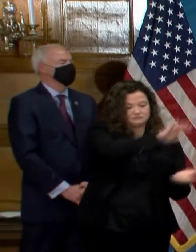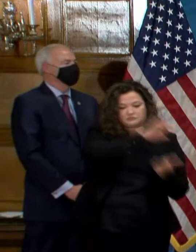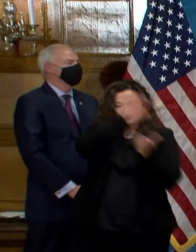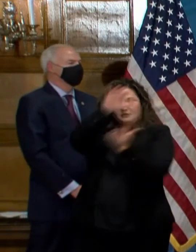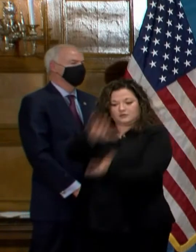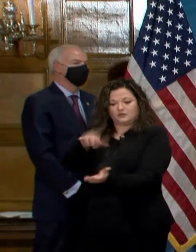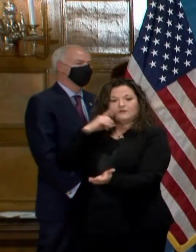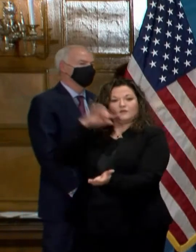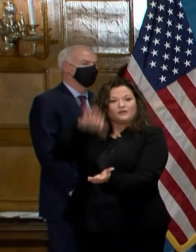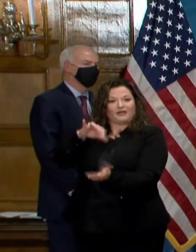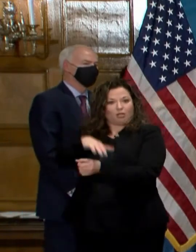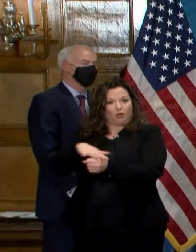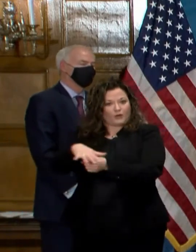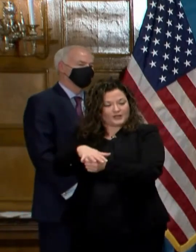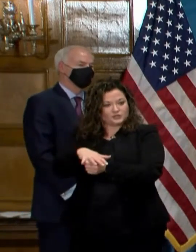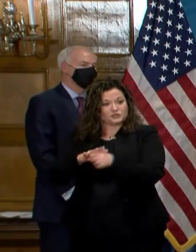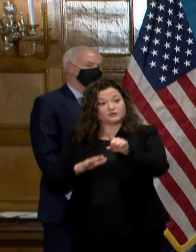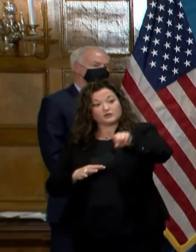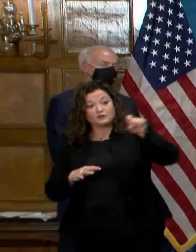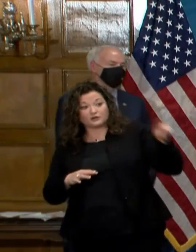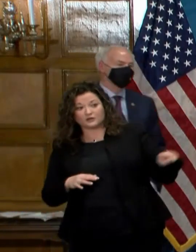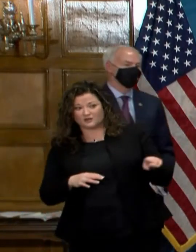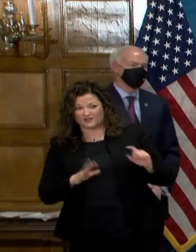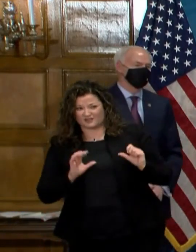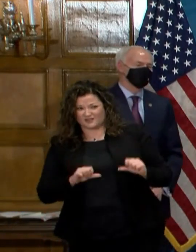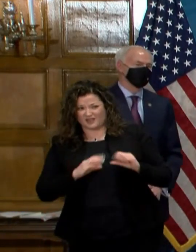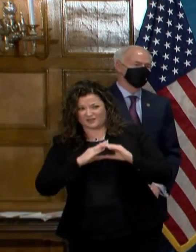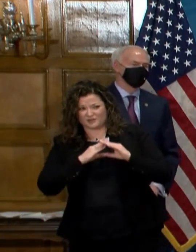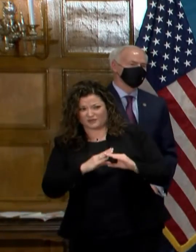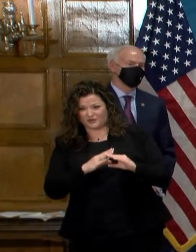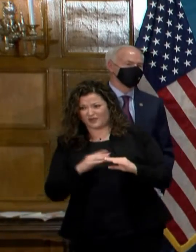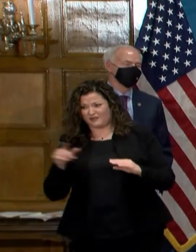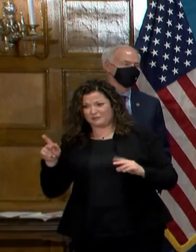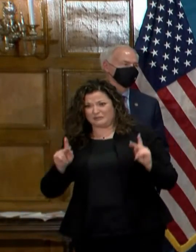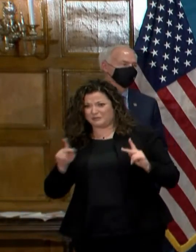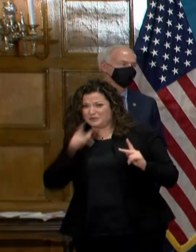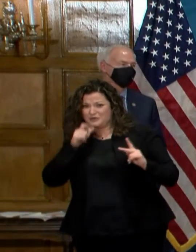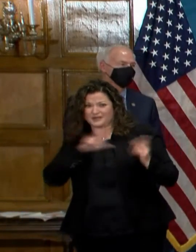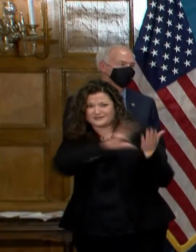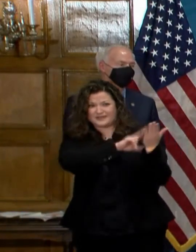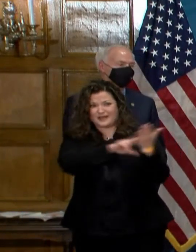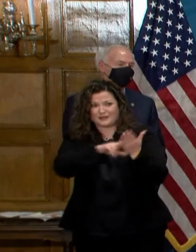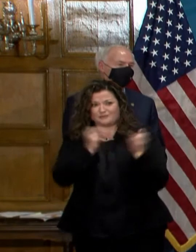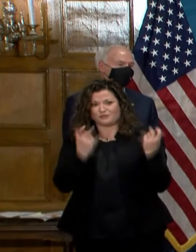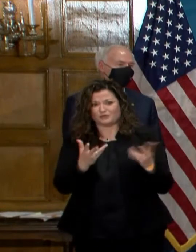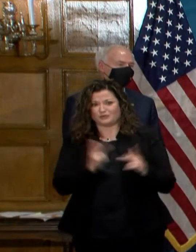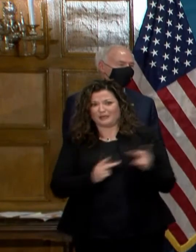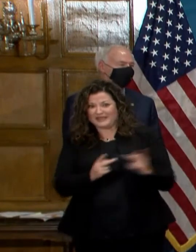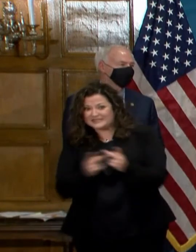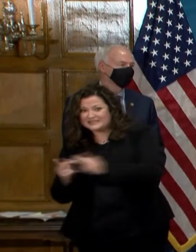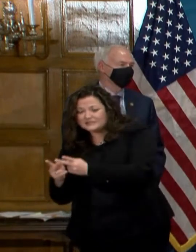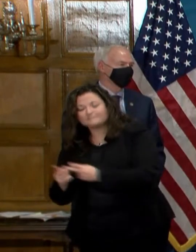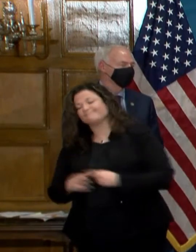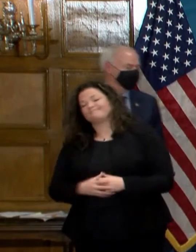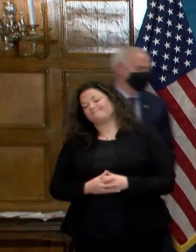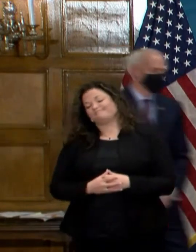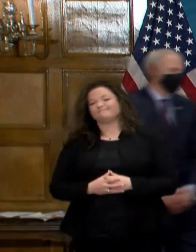that location. But there's nothing to prevent somebody from signing up with multiple pharmacies.